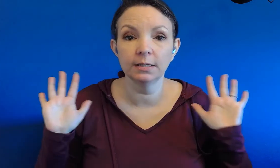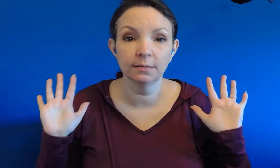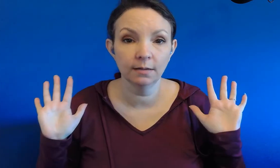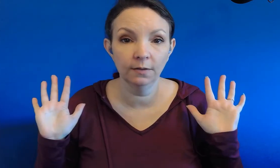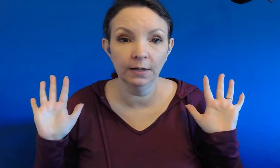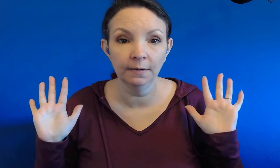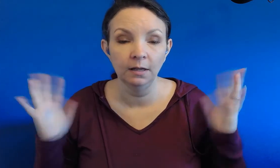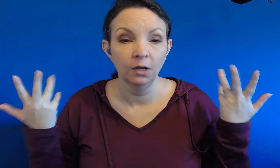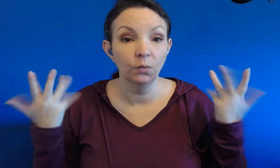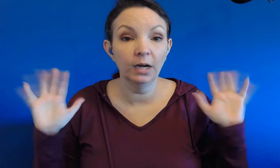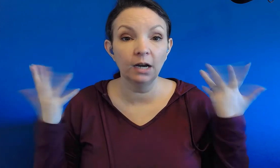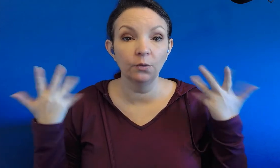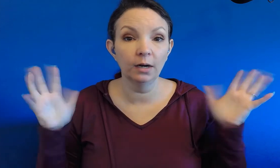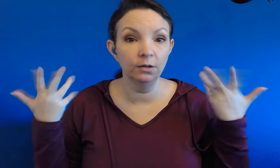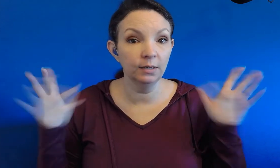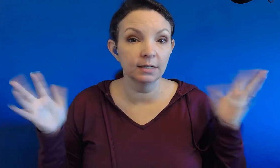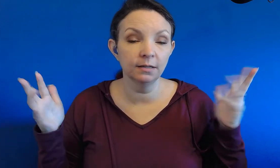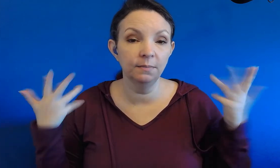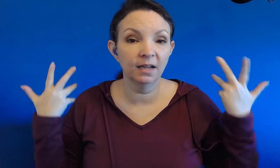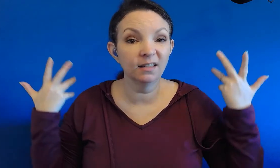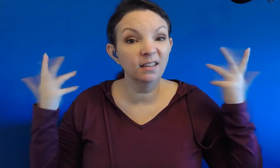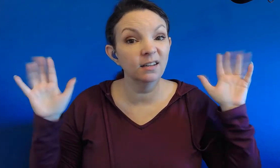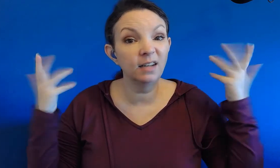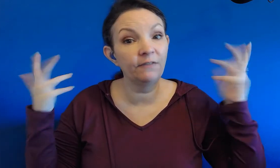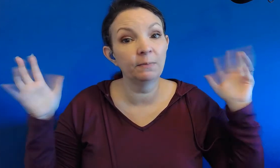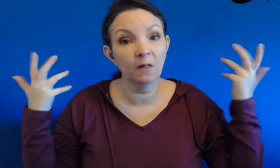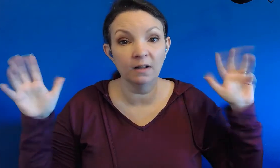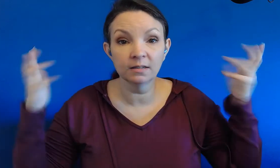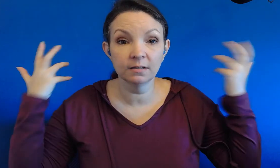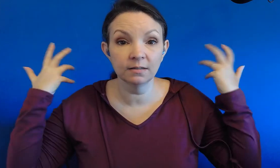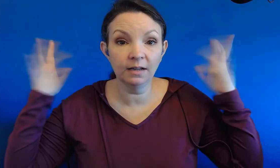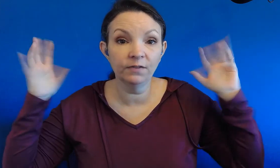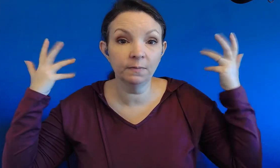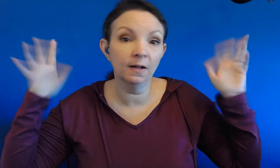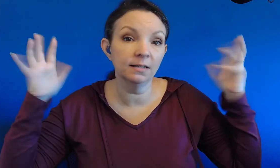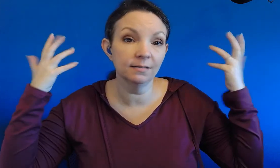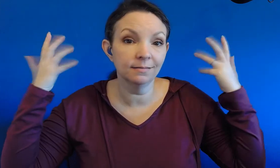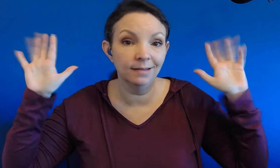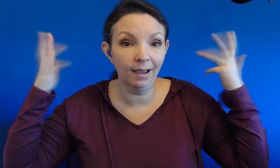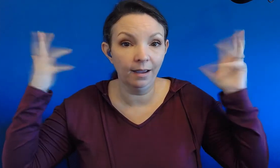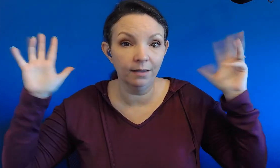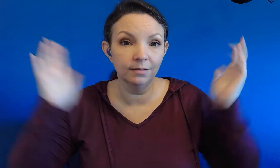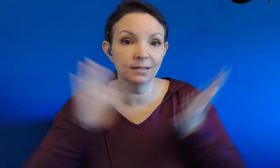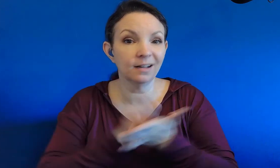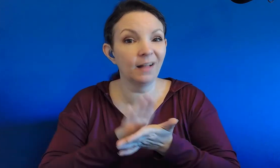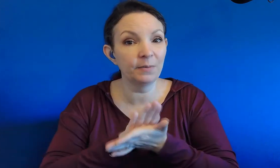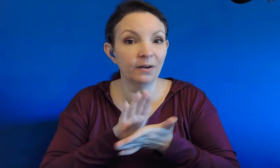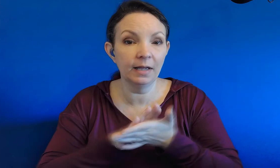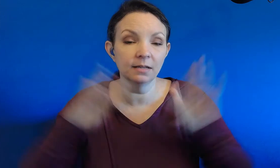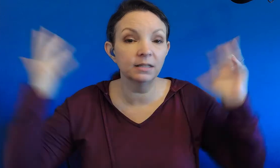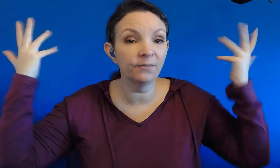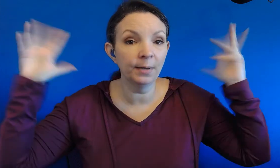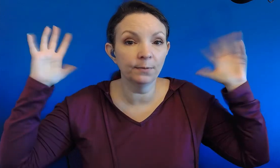done. We're not going to want to do this because this is deaf applause. Deaf applause is yay. Instead of clapping our hands, deaf people just do